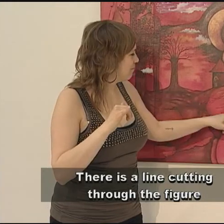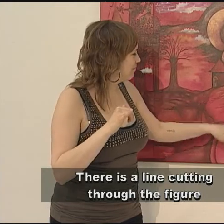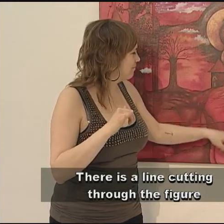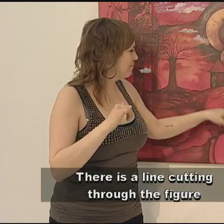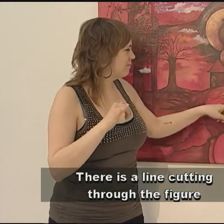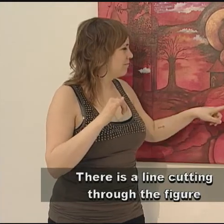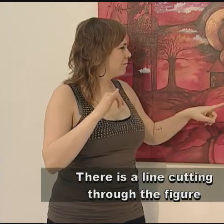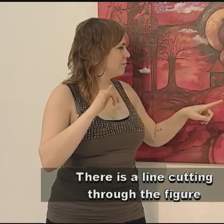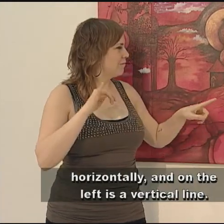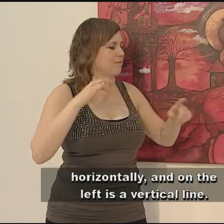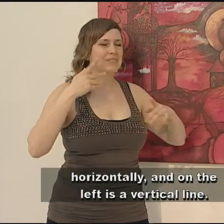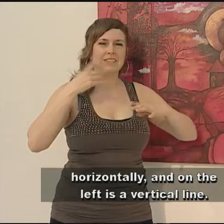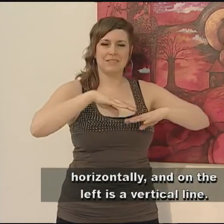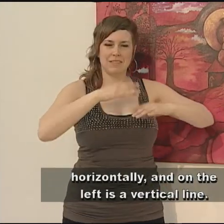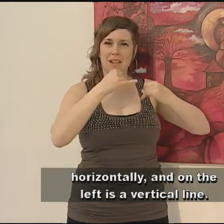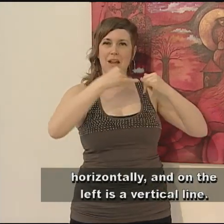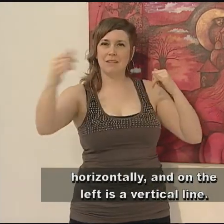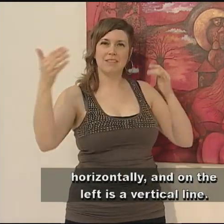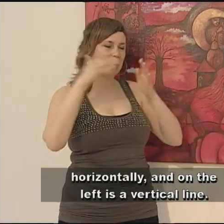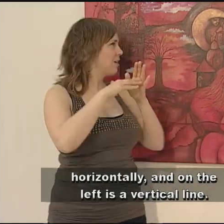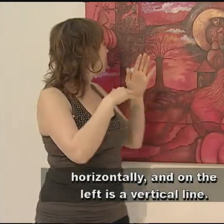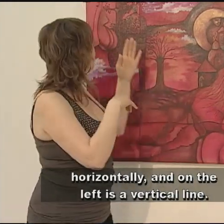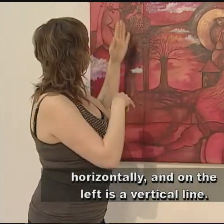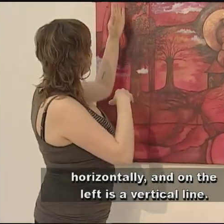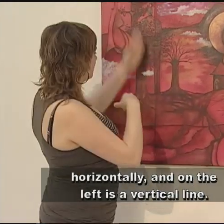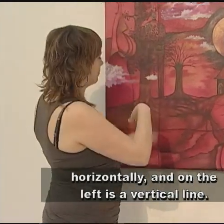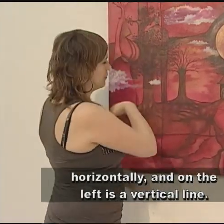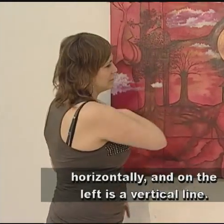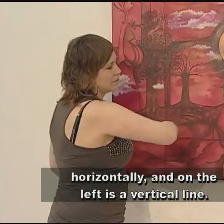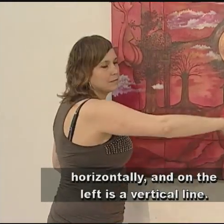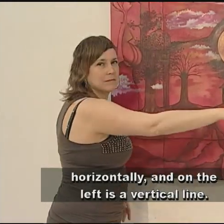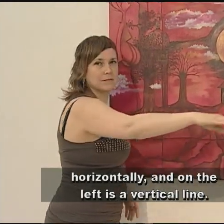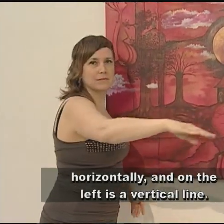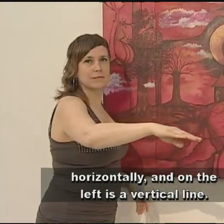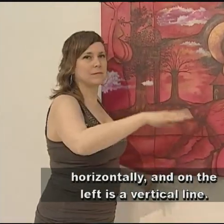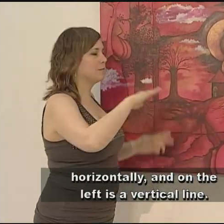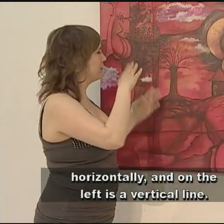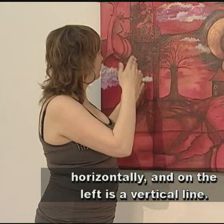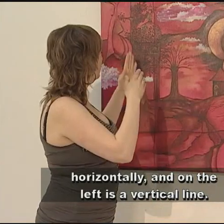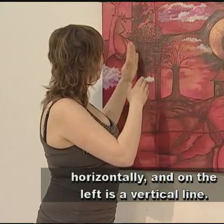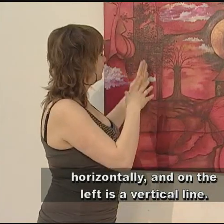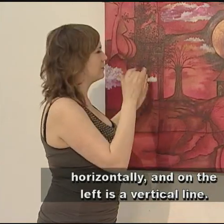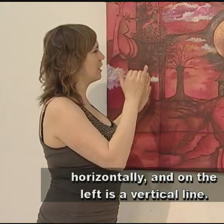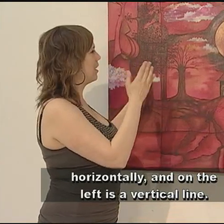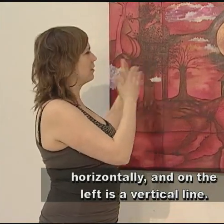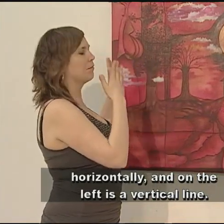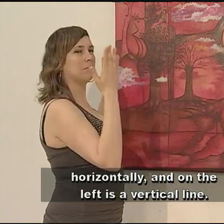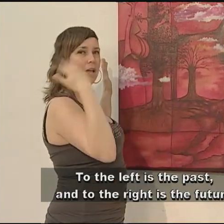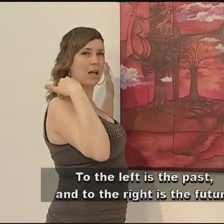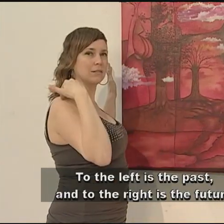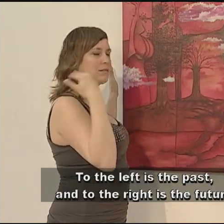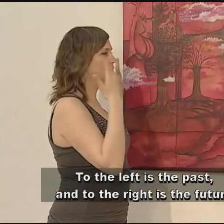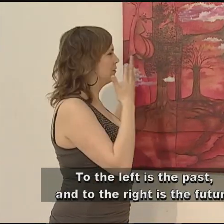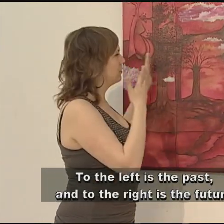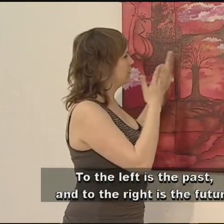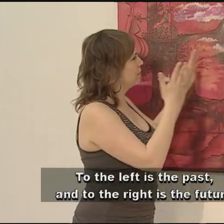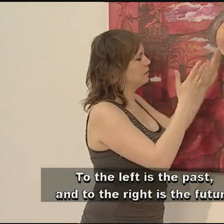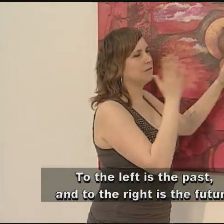There is a line cutting through the figure horizontally, and on the left is a vertical line. To the left